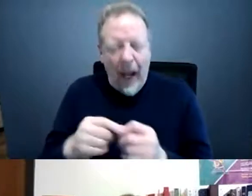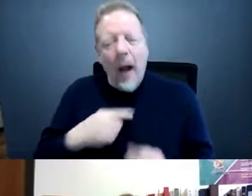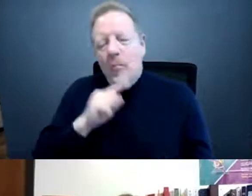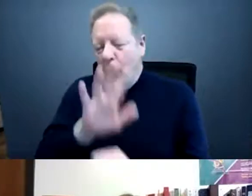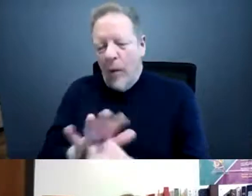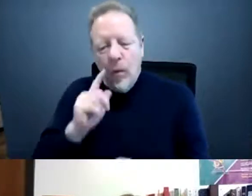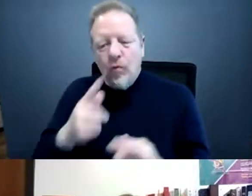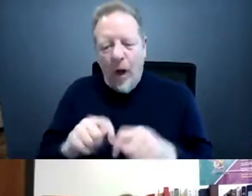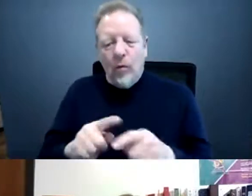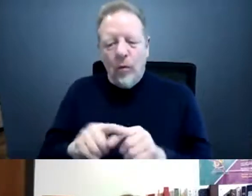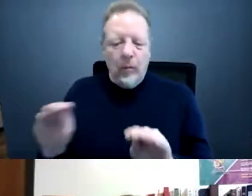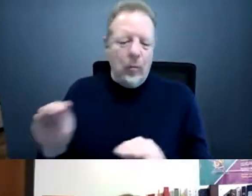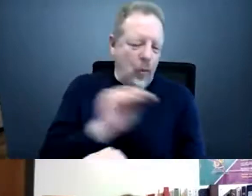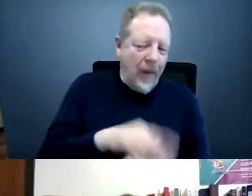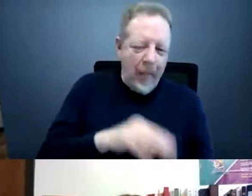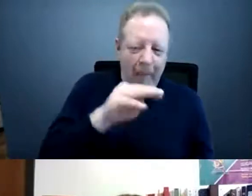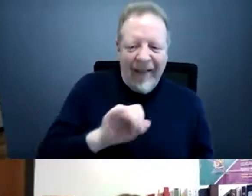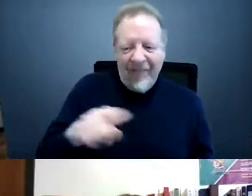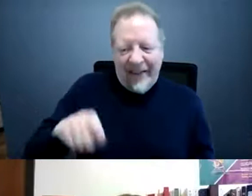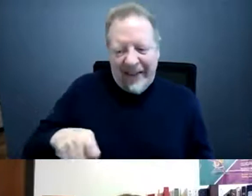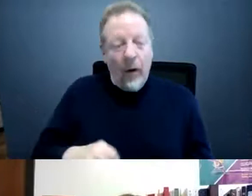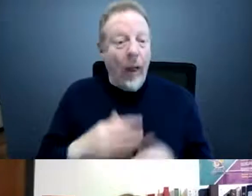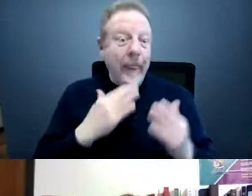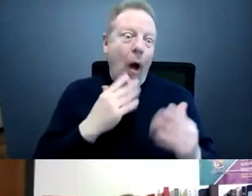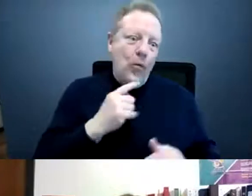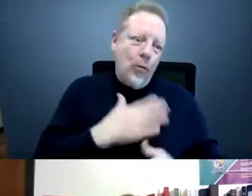do a Monday in the future. Thank you. Thank you. I appreciate that.